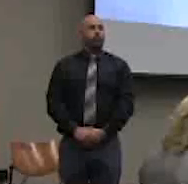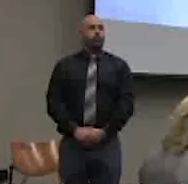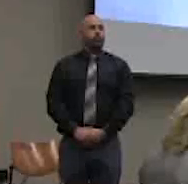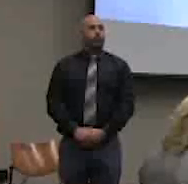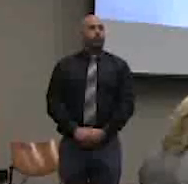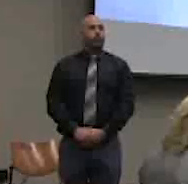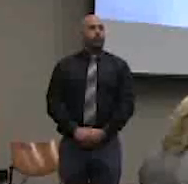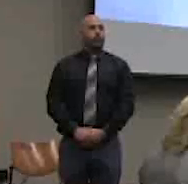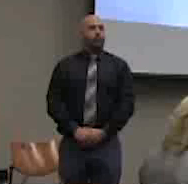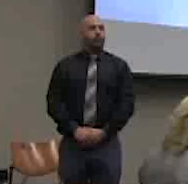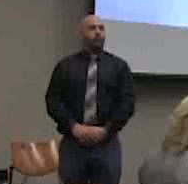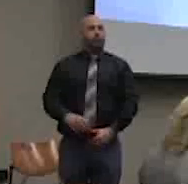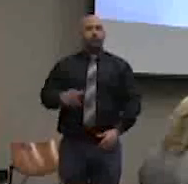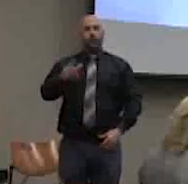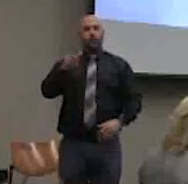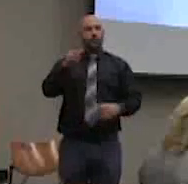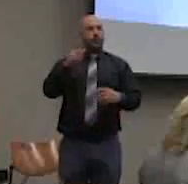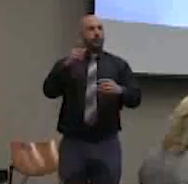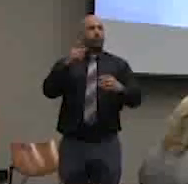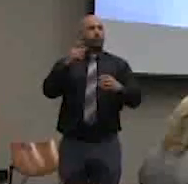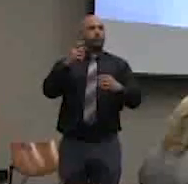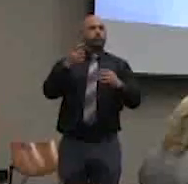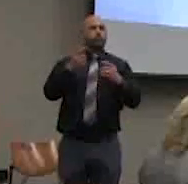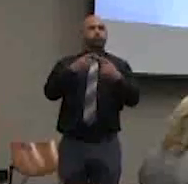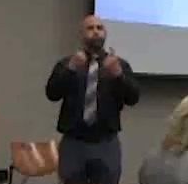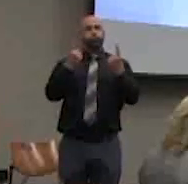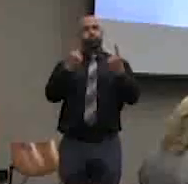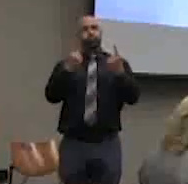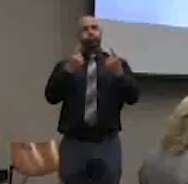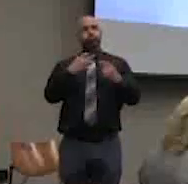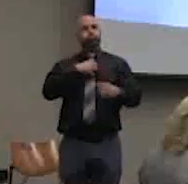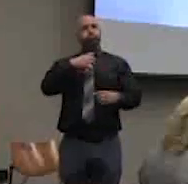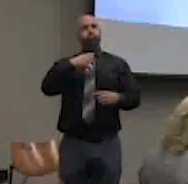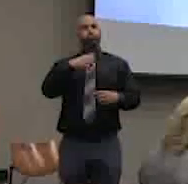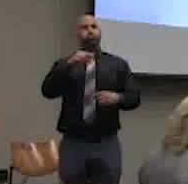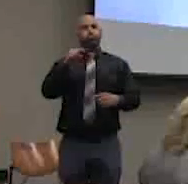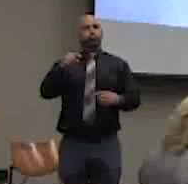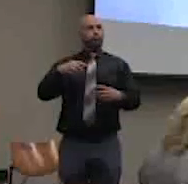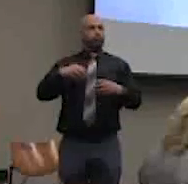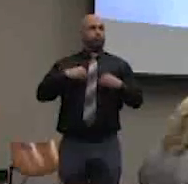Is there any objection to accepting these